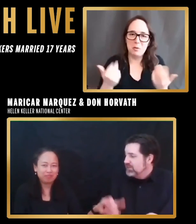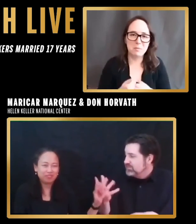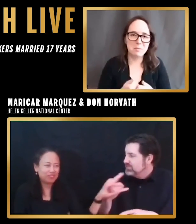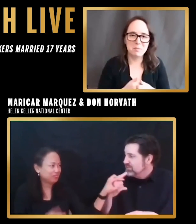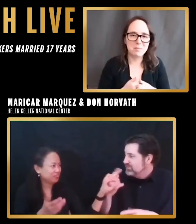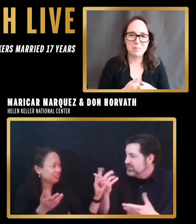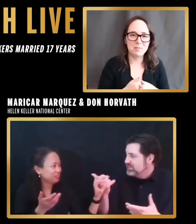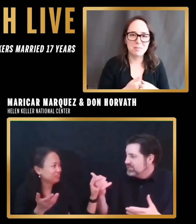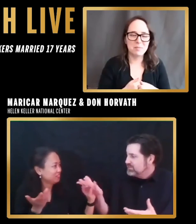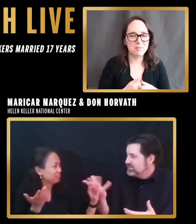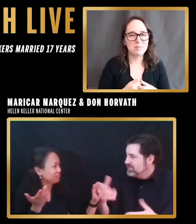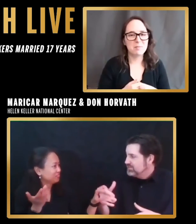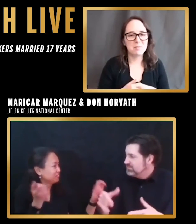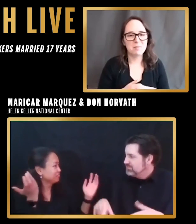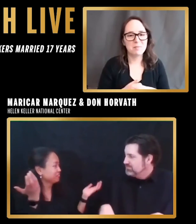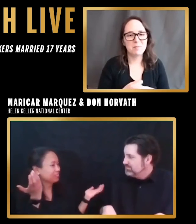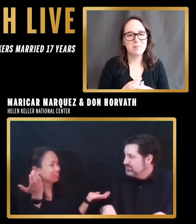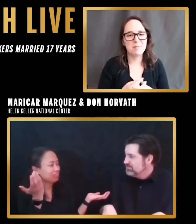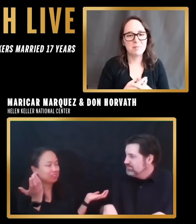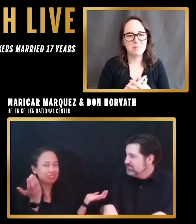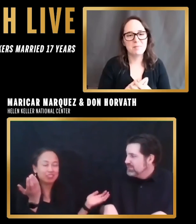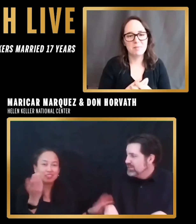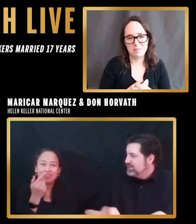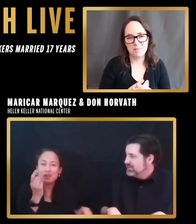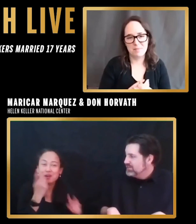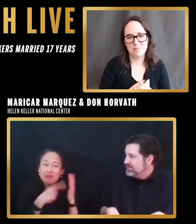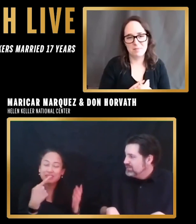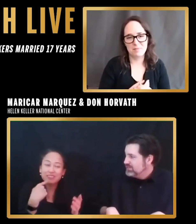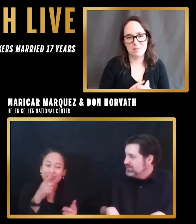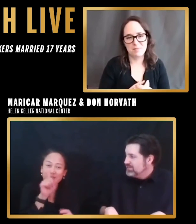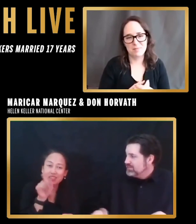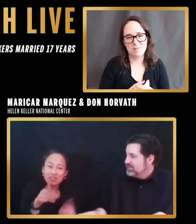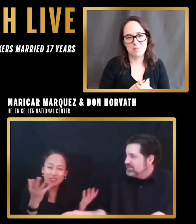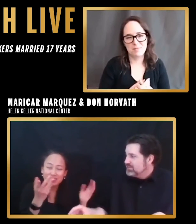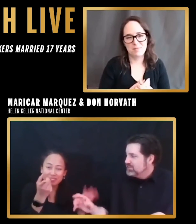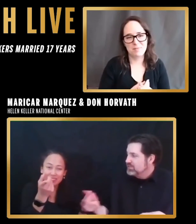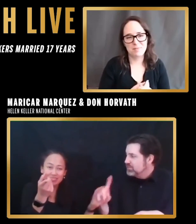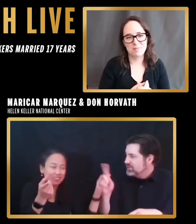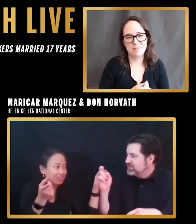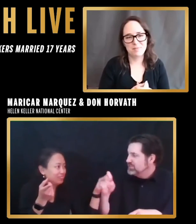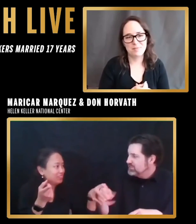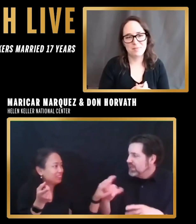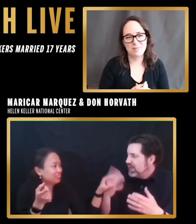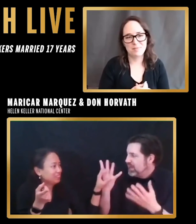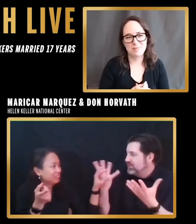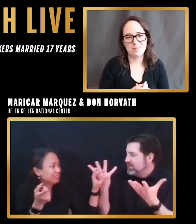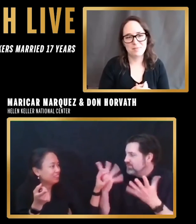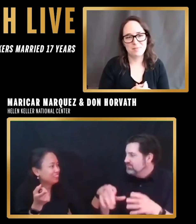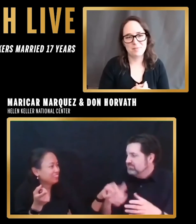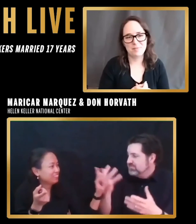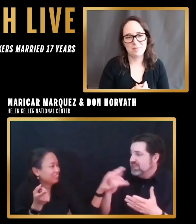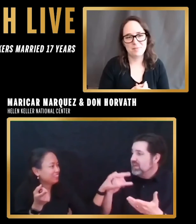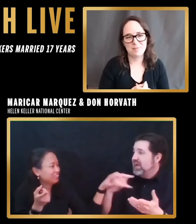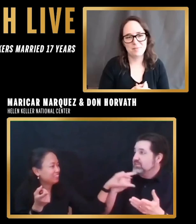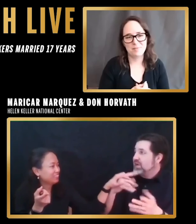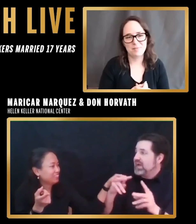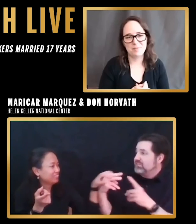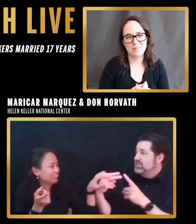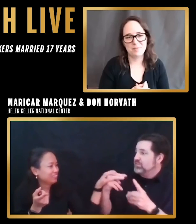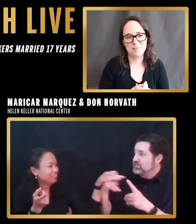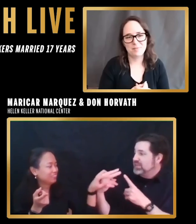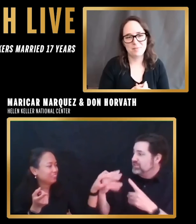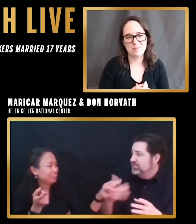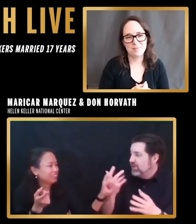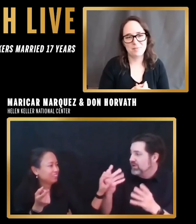I don't know, do you have anything else to say? Yeah. Well, the question is, do I